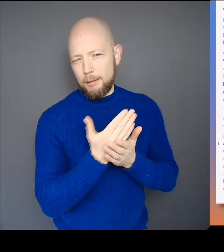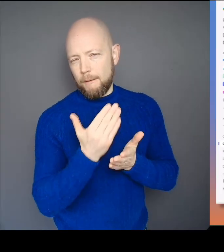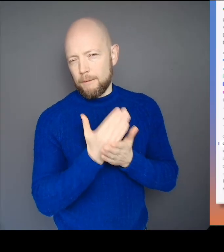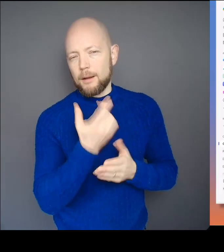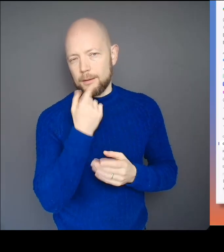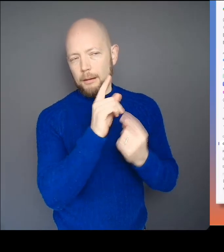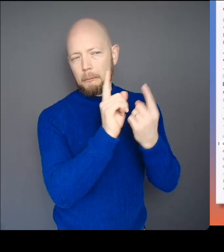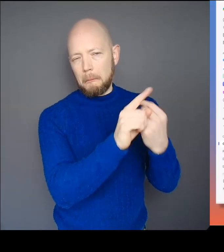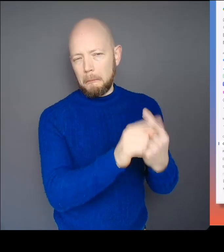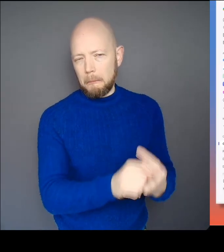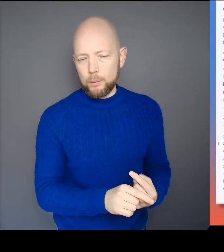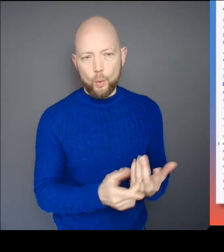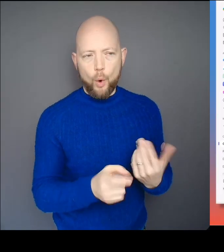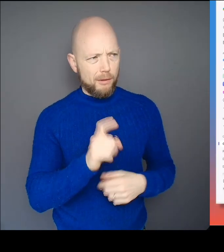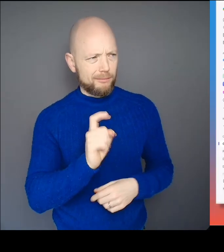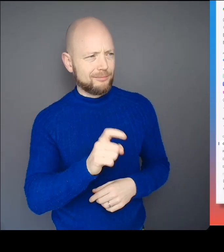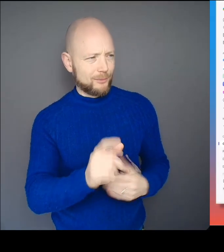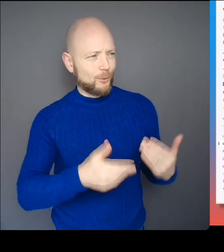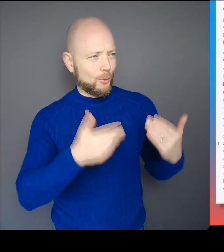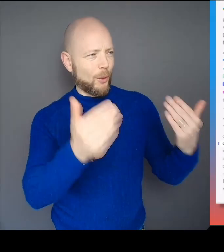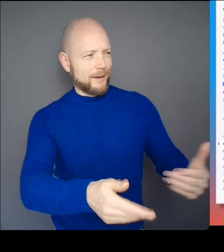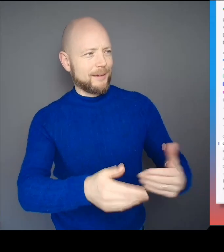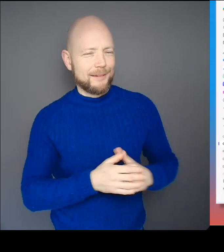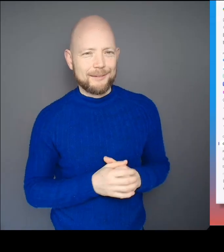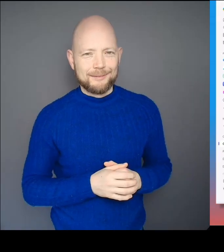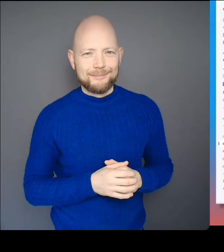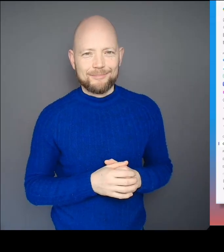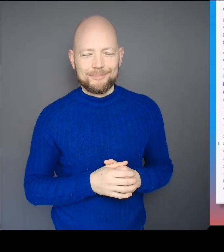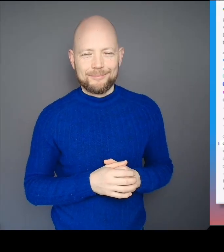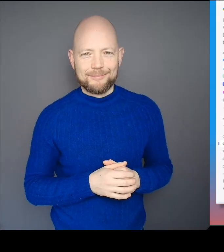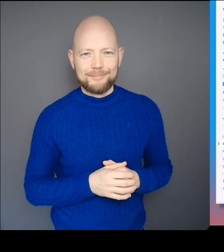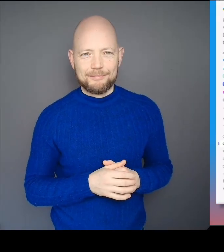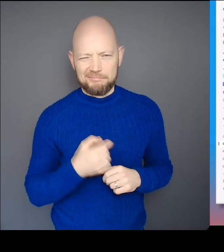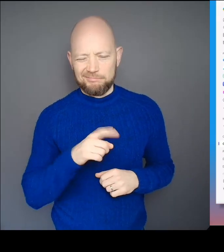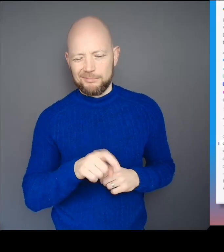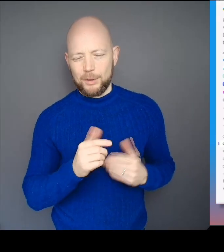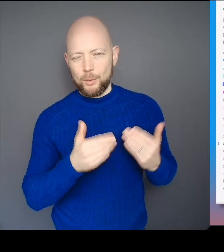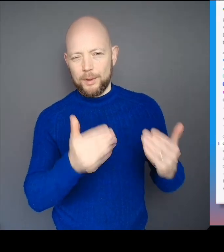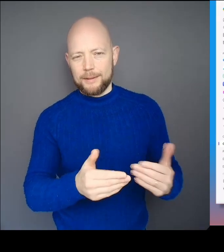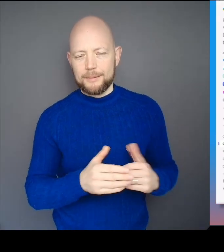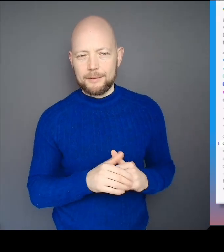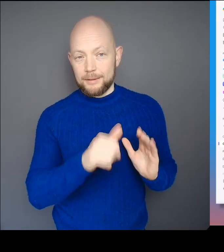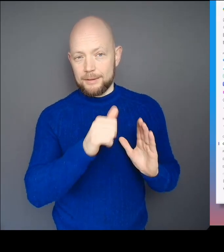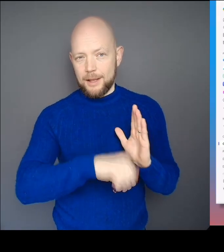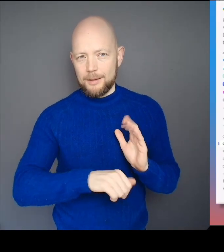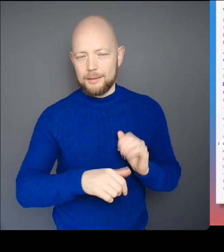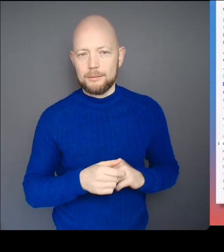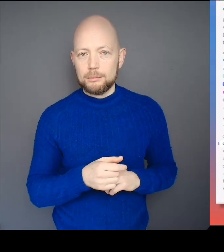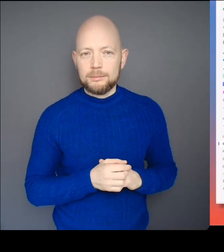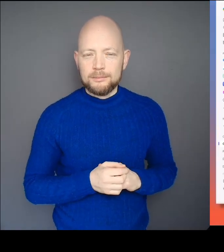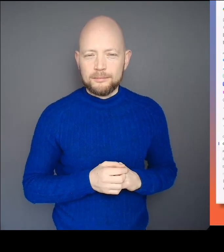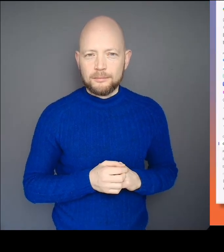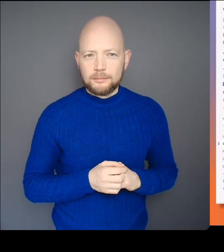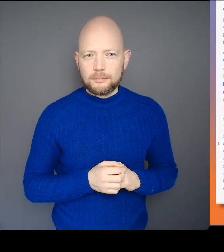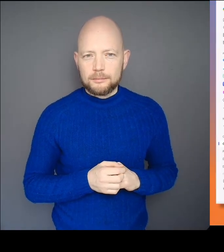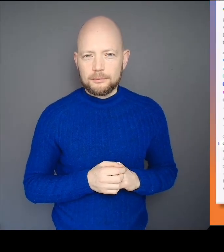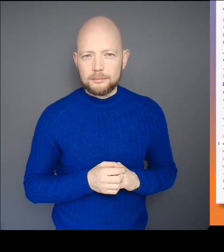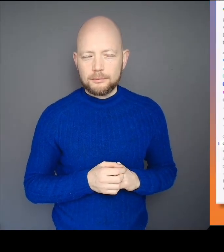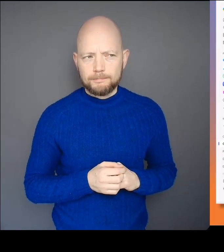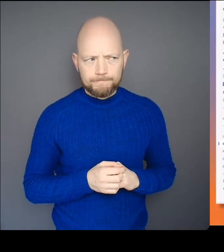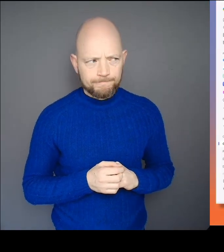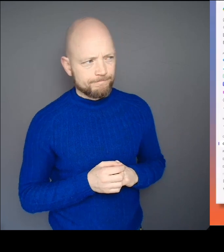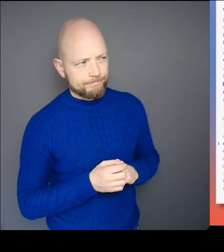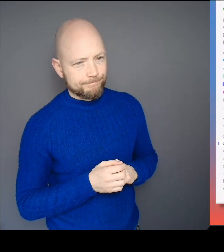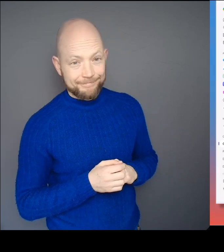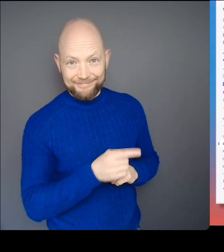of organization, the type and number of pets, or just go for it. I'm just going to say short and use your best judgment and start the paper. Okay, so